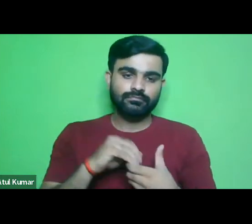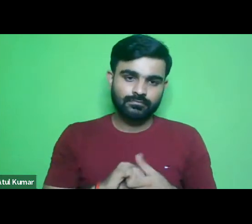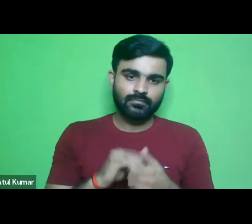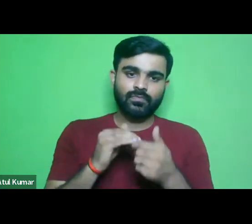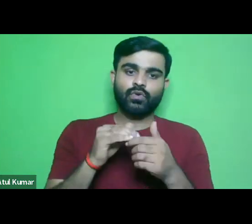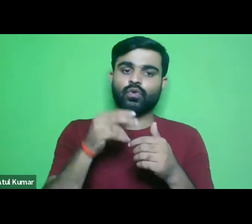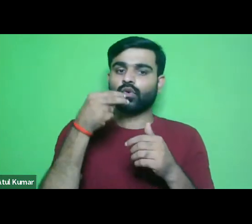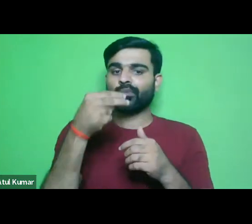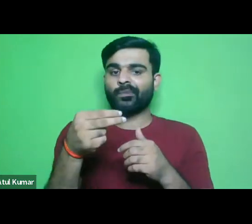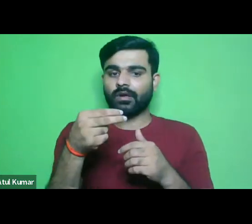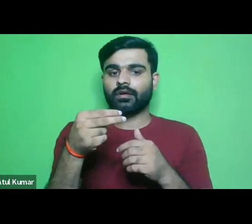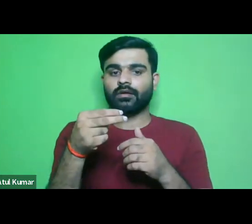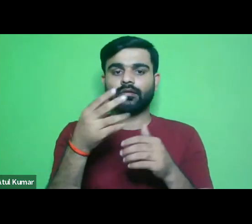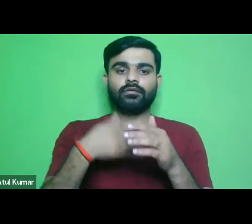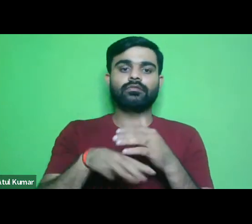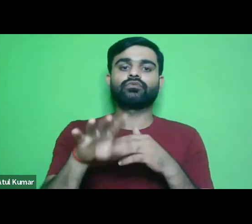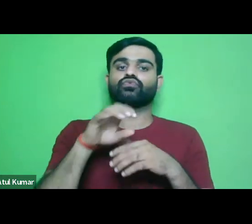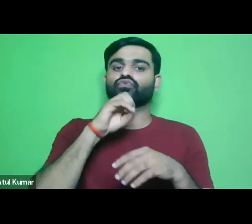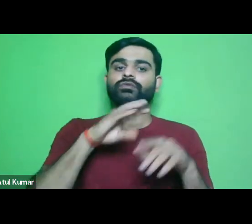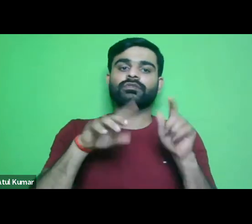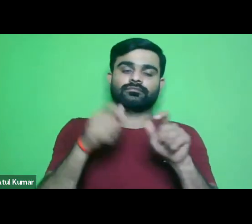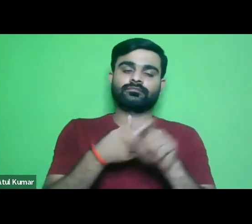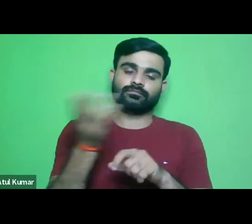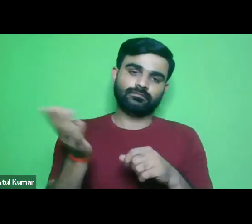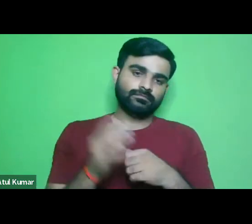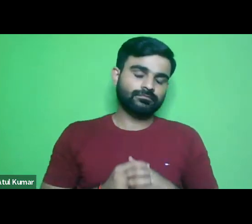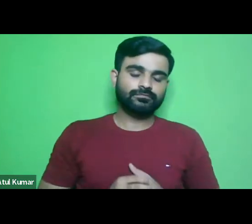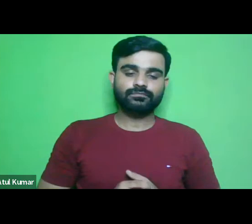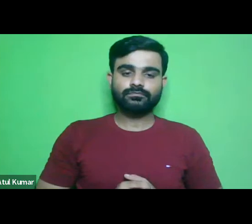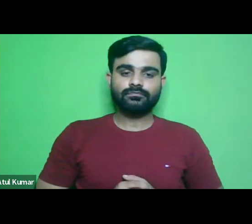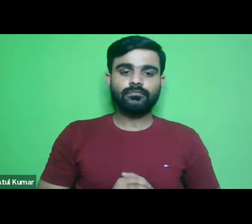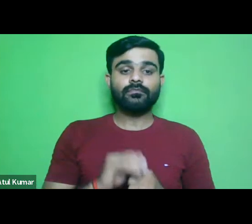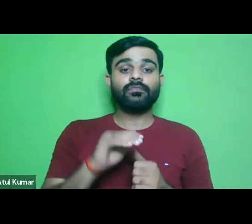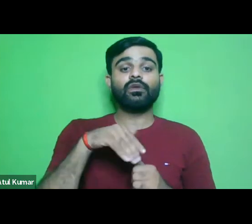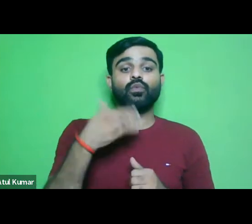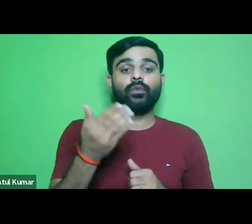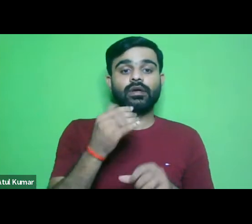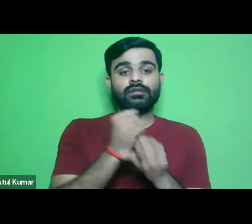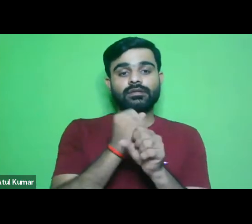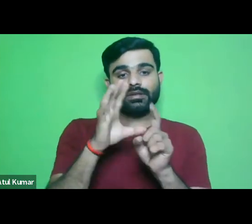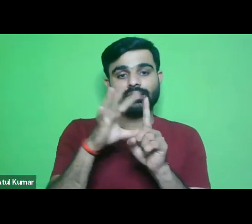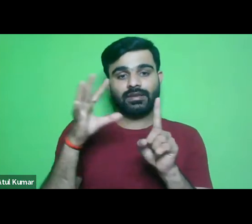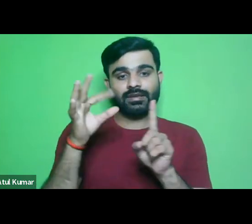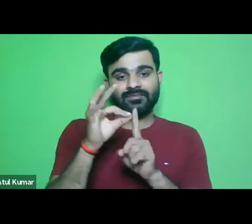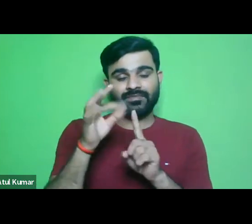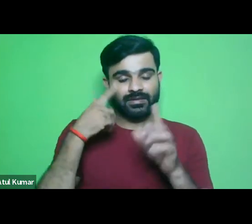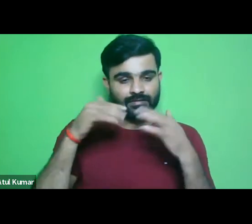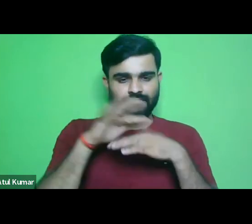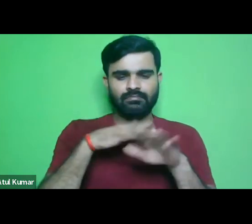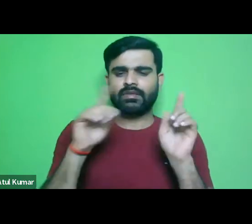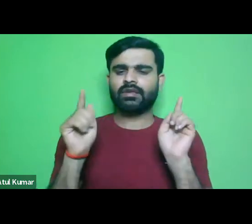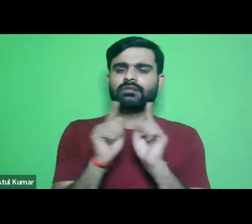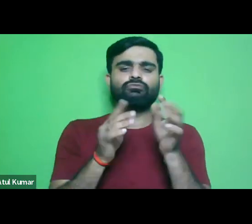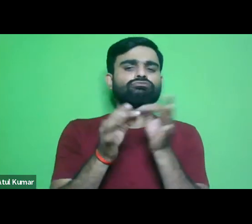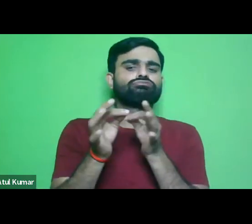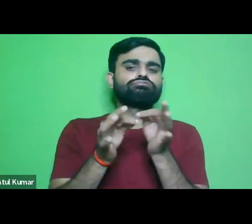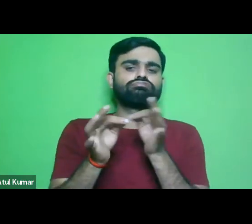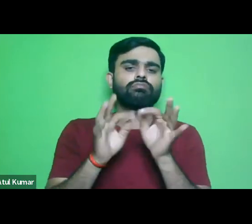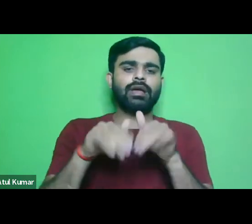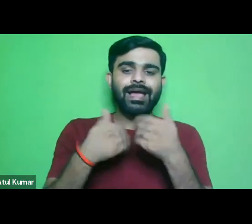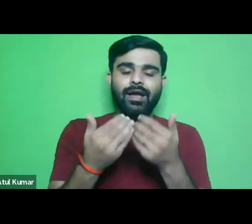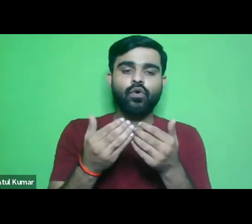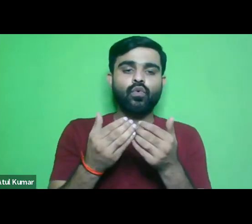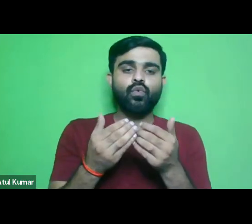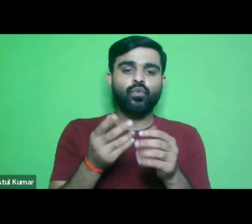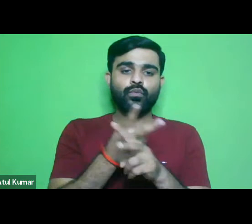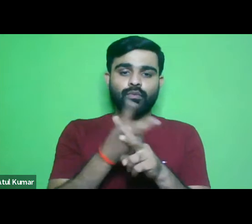is developed in the EU. And when the GDPR came out, we saw this as a very small example, how cookies started